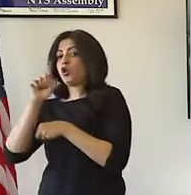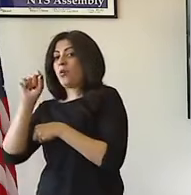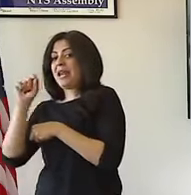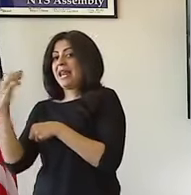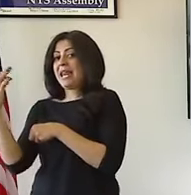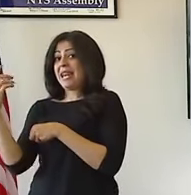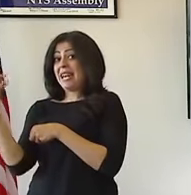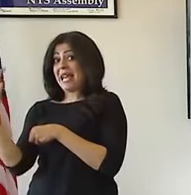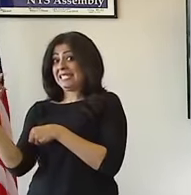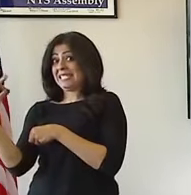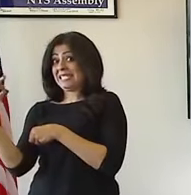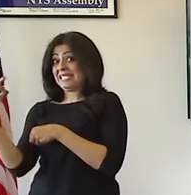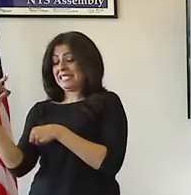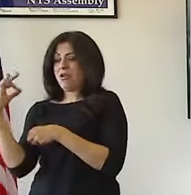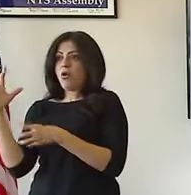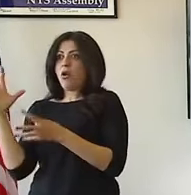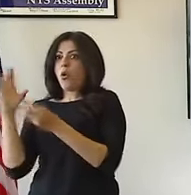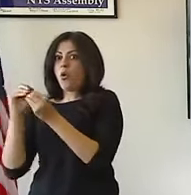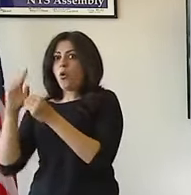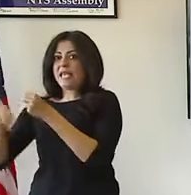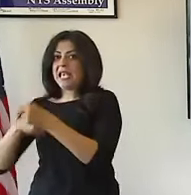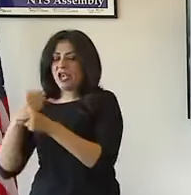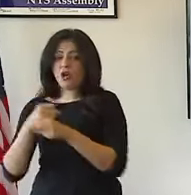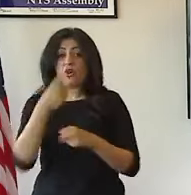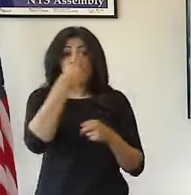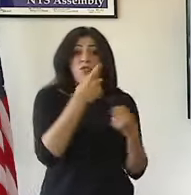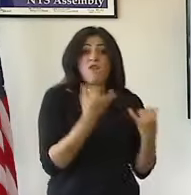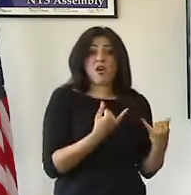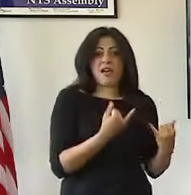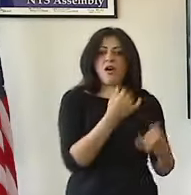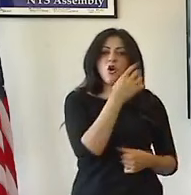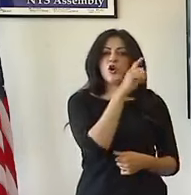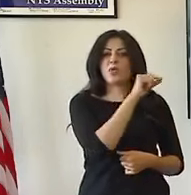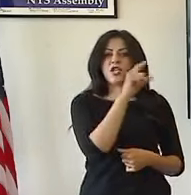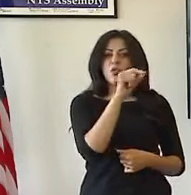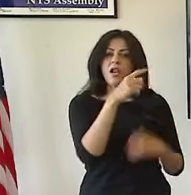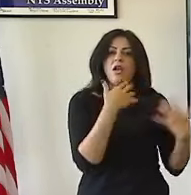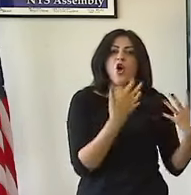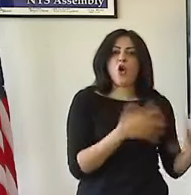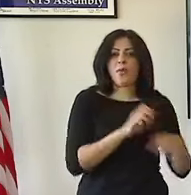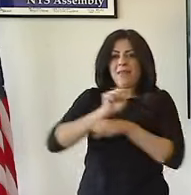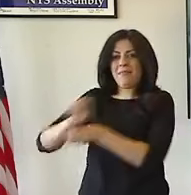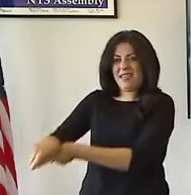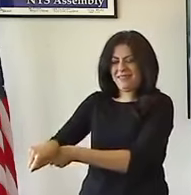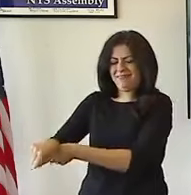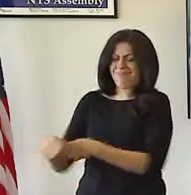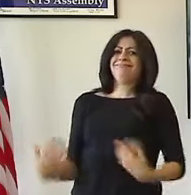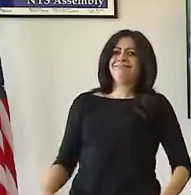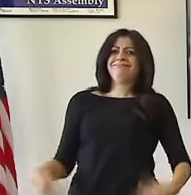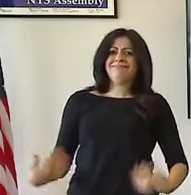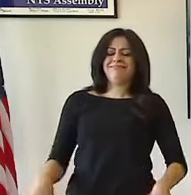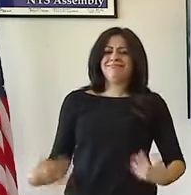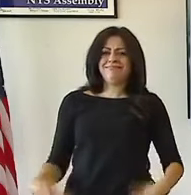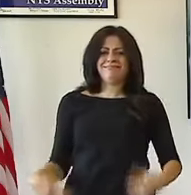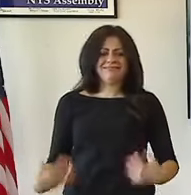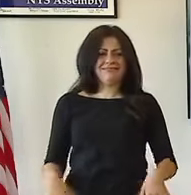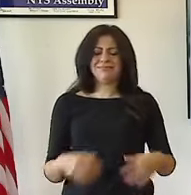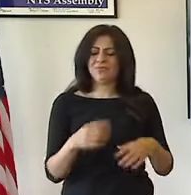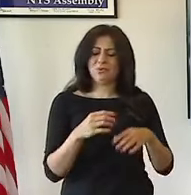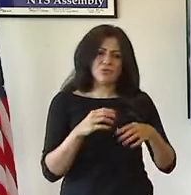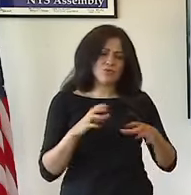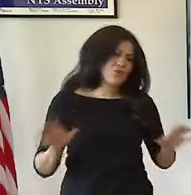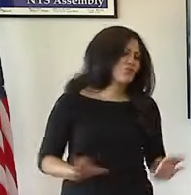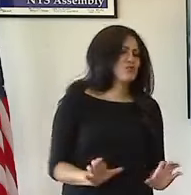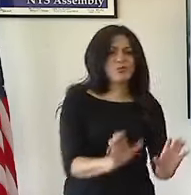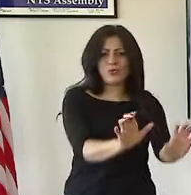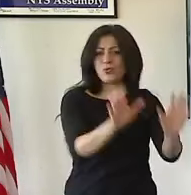have already, halfway through the year, conducted more hours of volunteer service than in all of 2019. They played a vital role